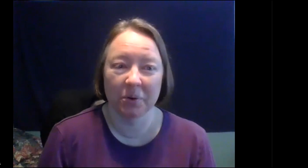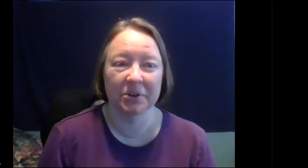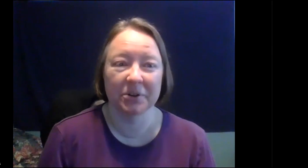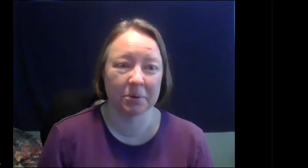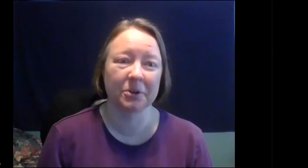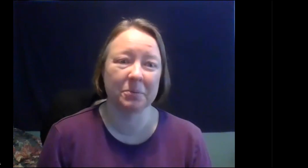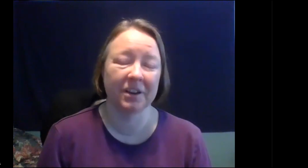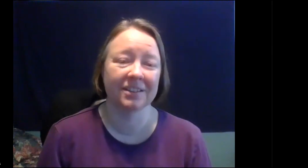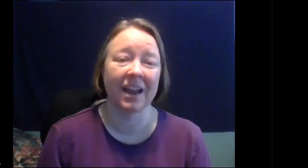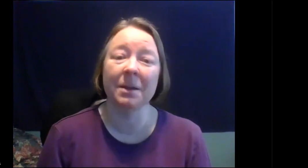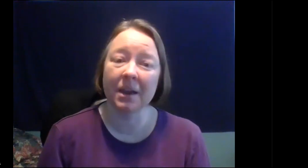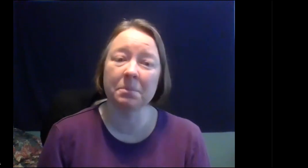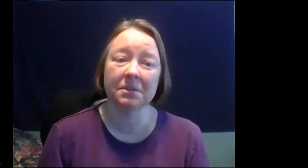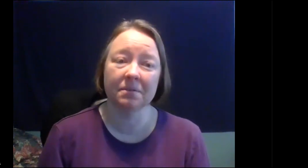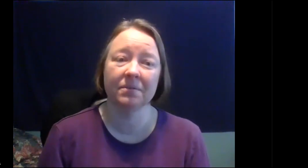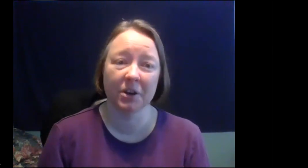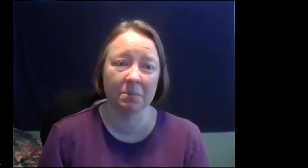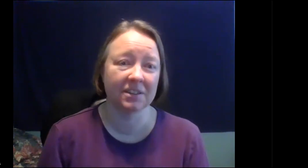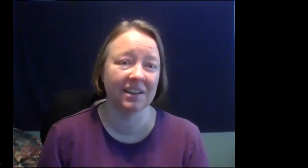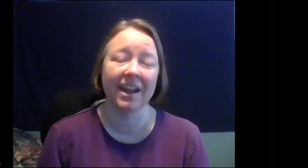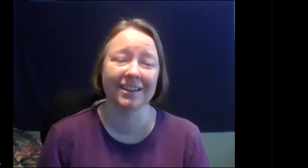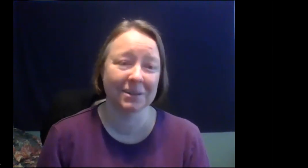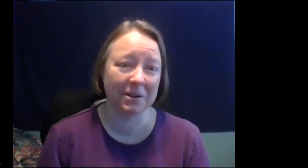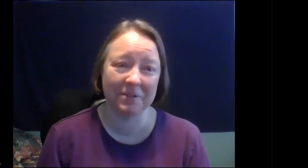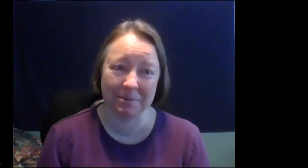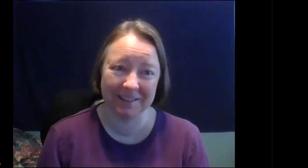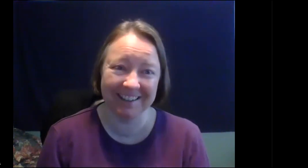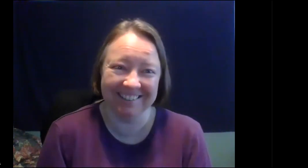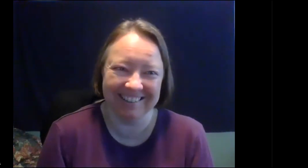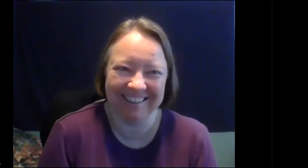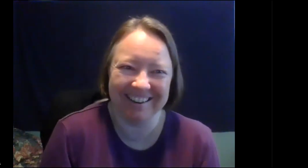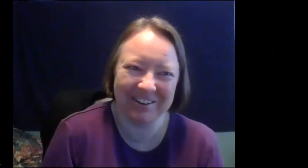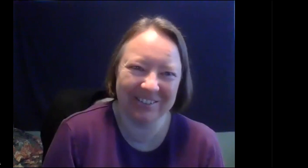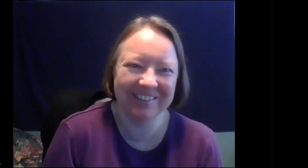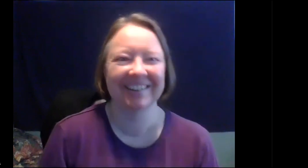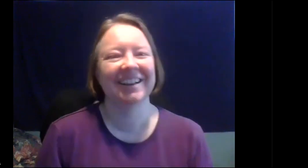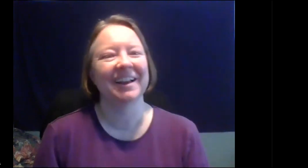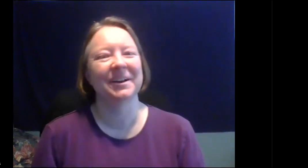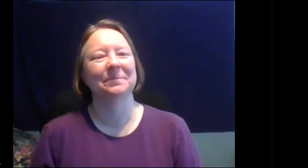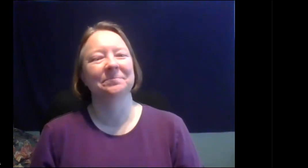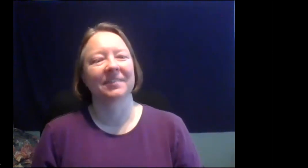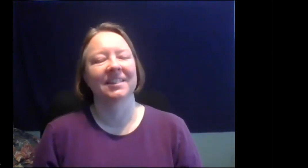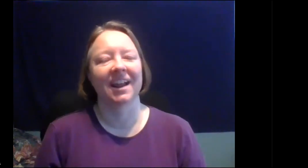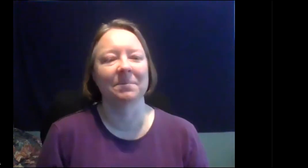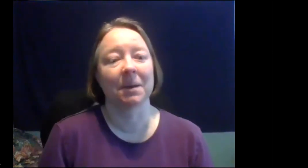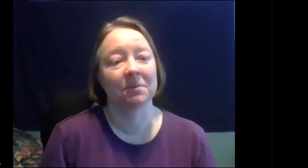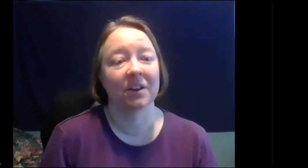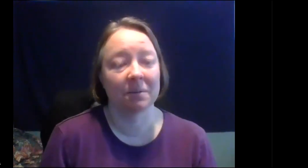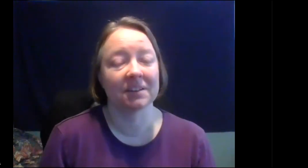more interpreters because I am kept very busy. Ask my family, they know that I am kept very